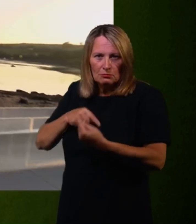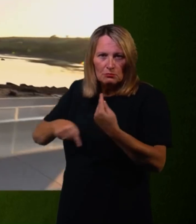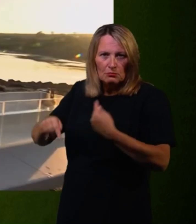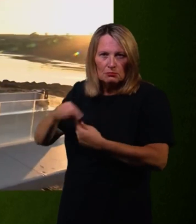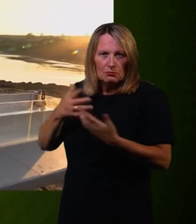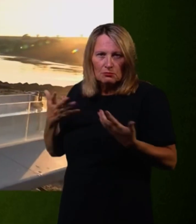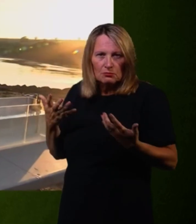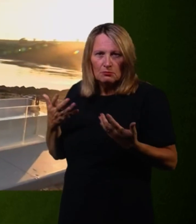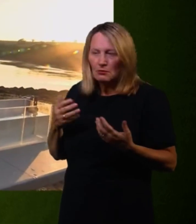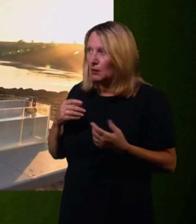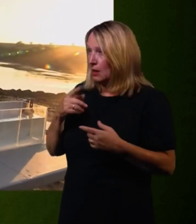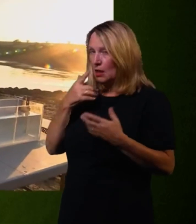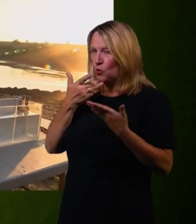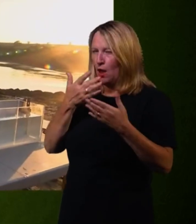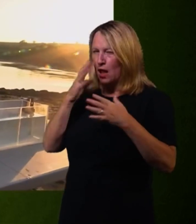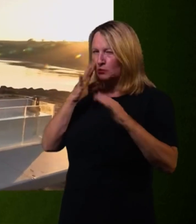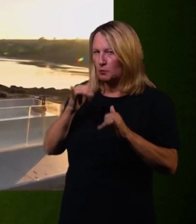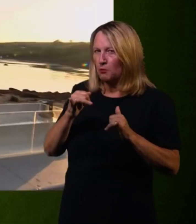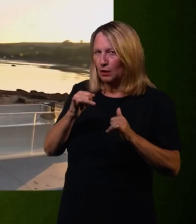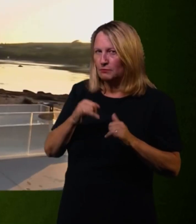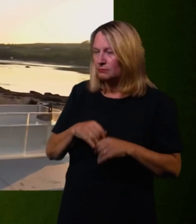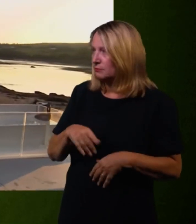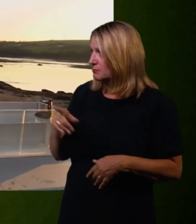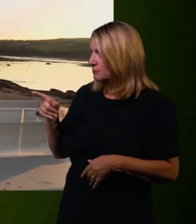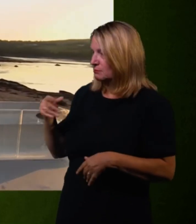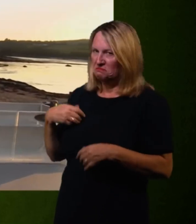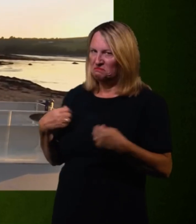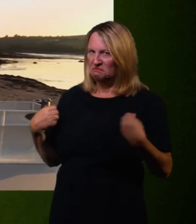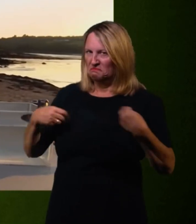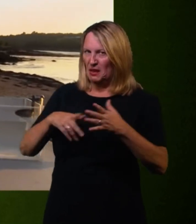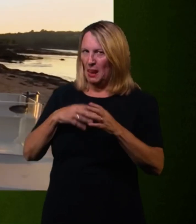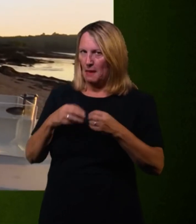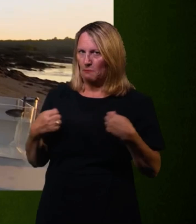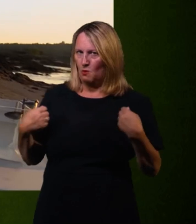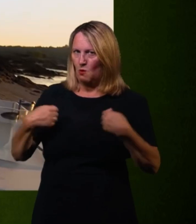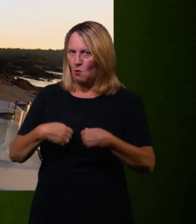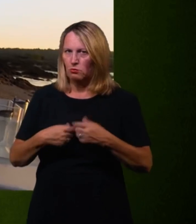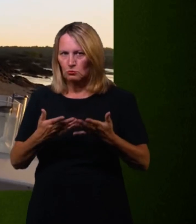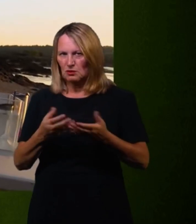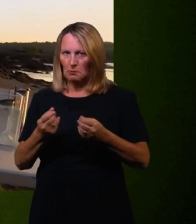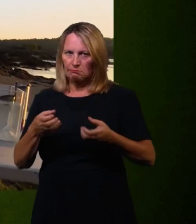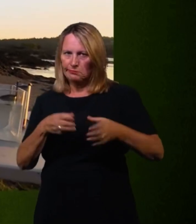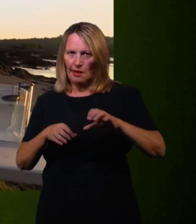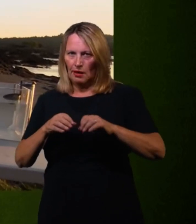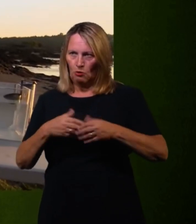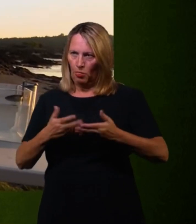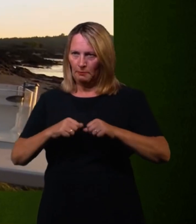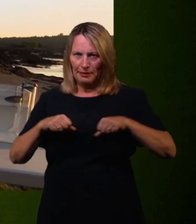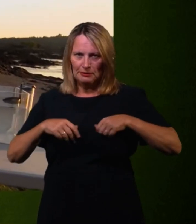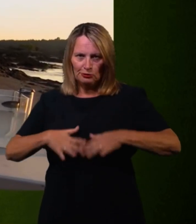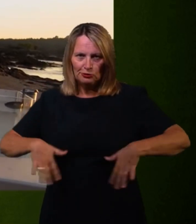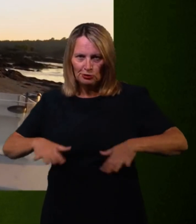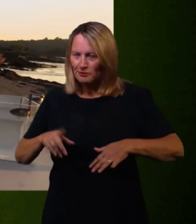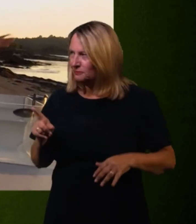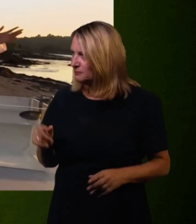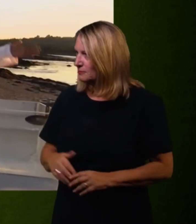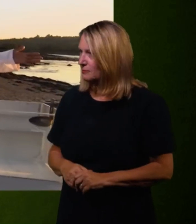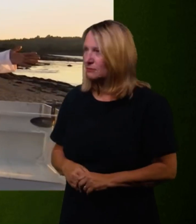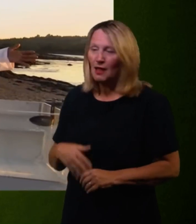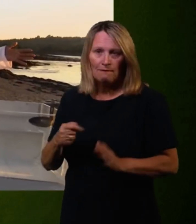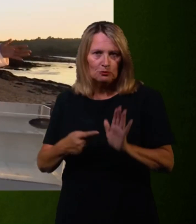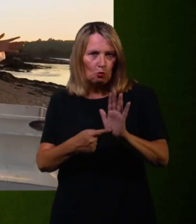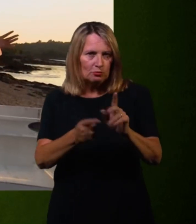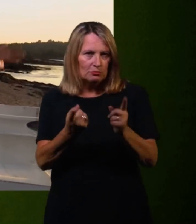little experiment. I've even got the lab coat because we're going to get ready for some science on the beach. And what we have here is